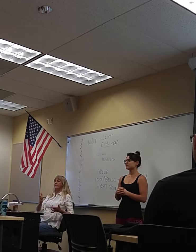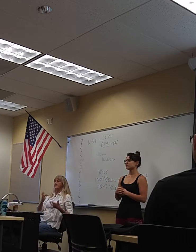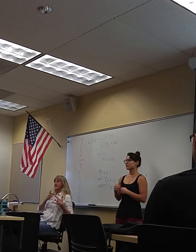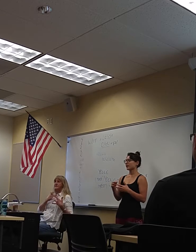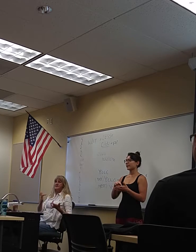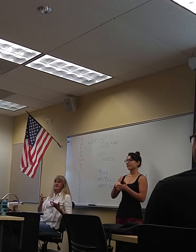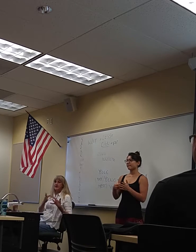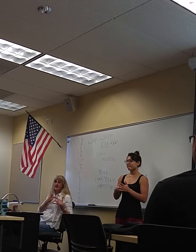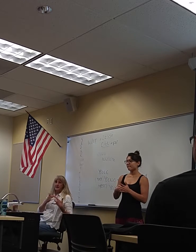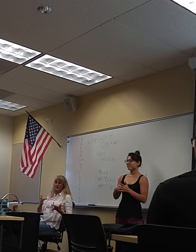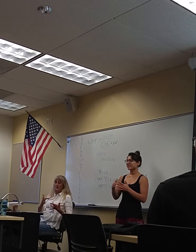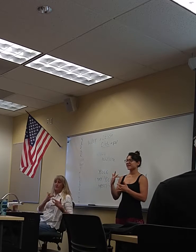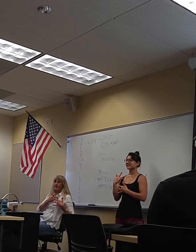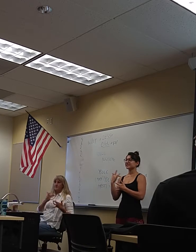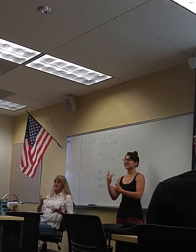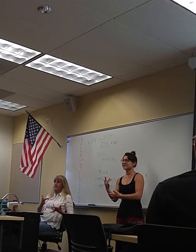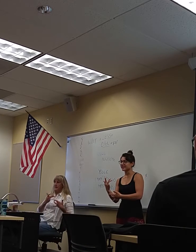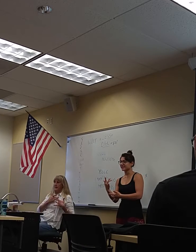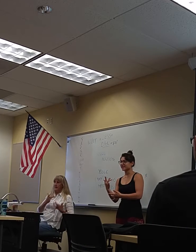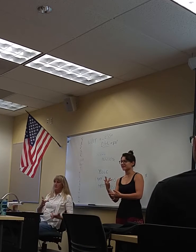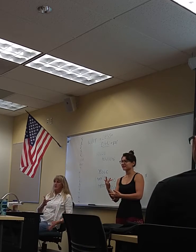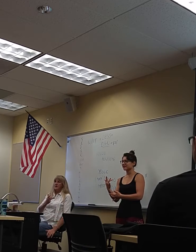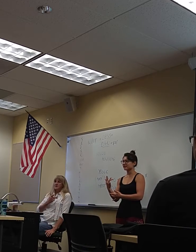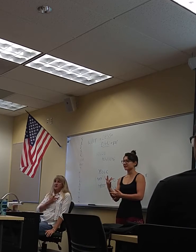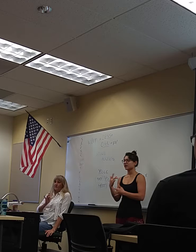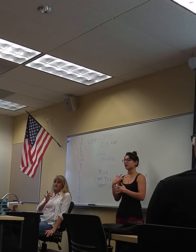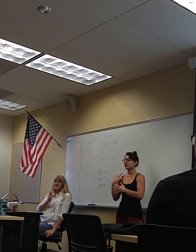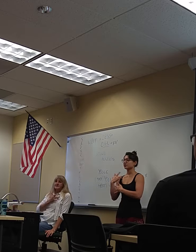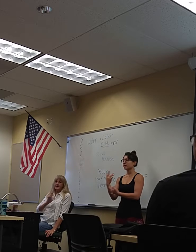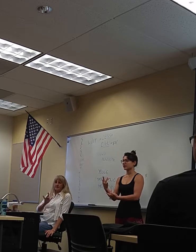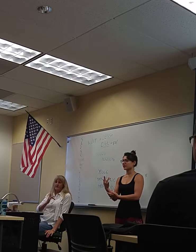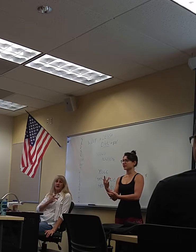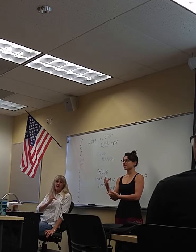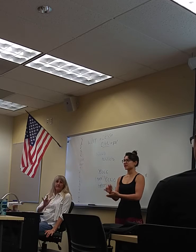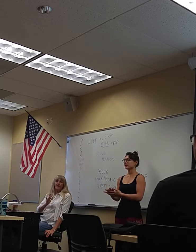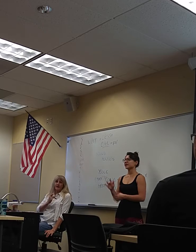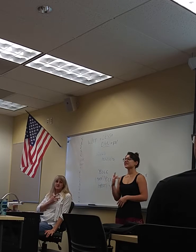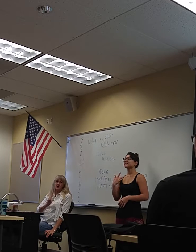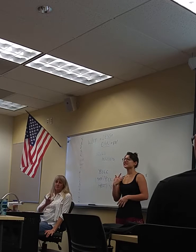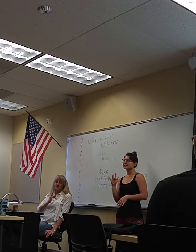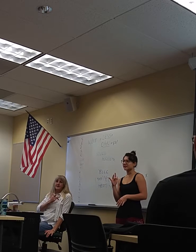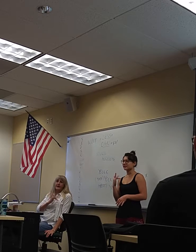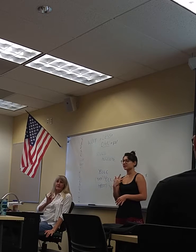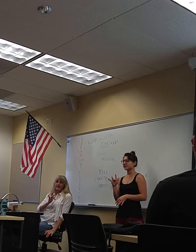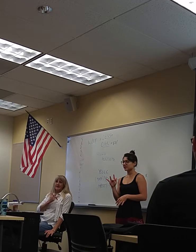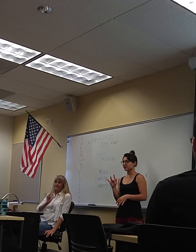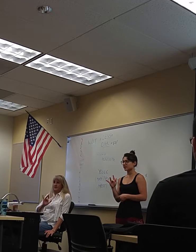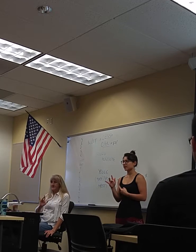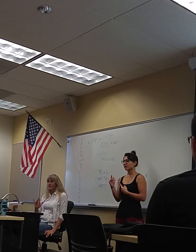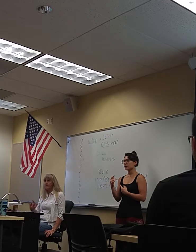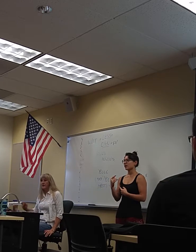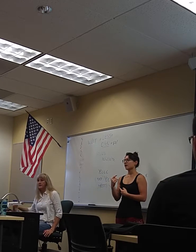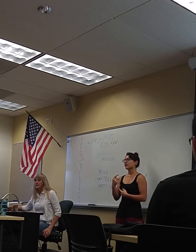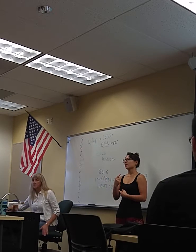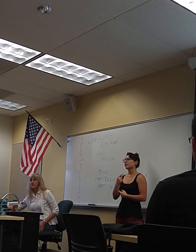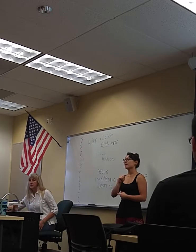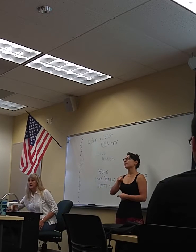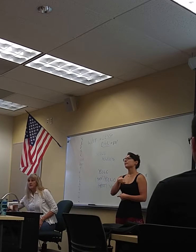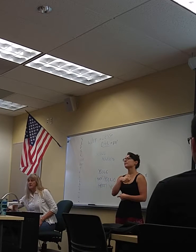for tendency, which comes straight out. So if you're sensitive, it kind of flips. Your personality flips it away.